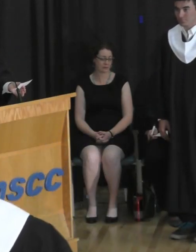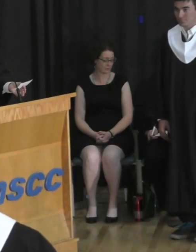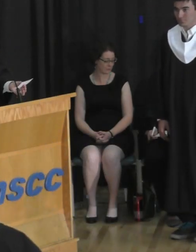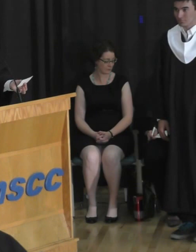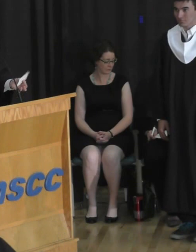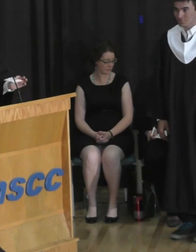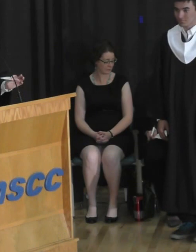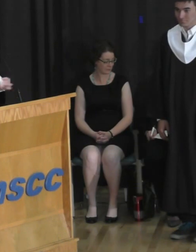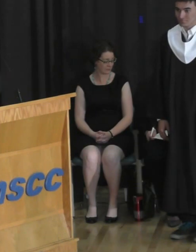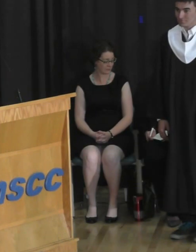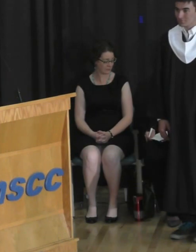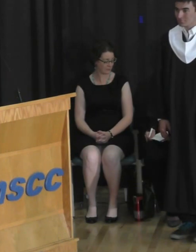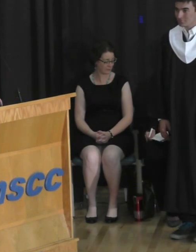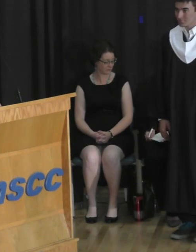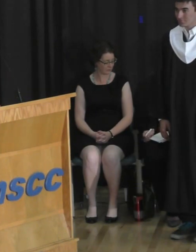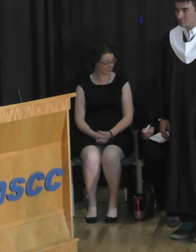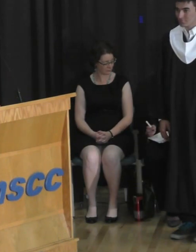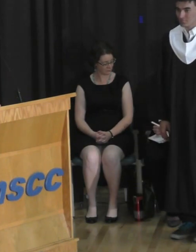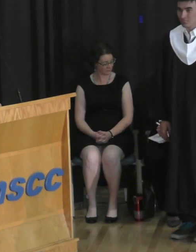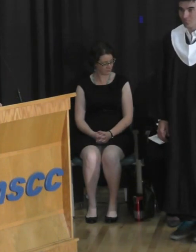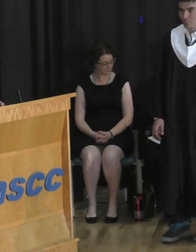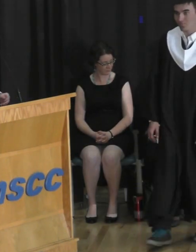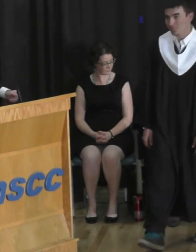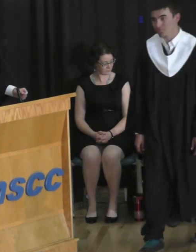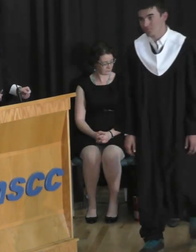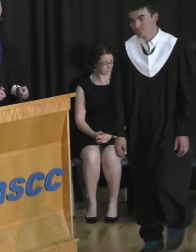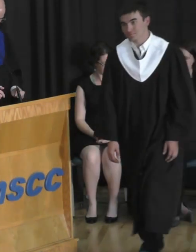Ryan Franey.